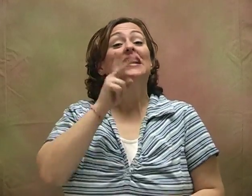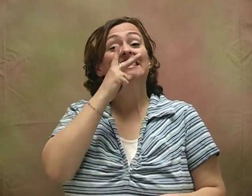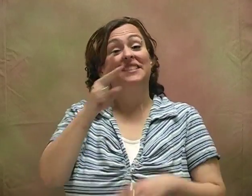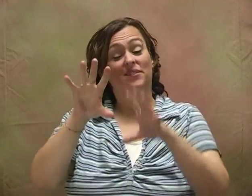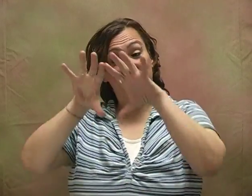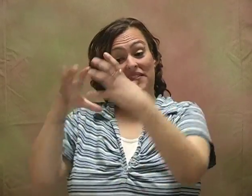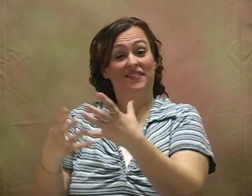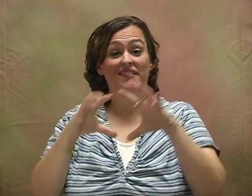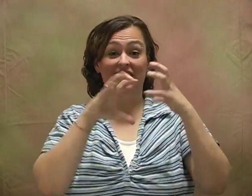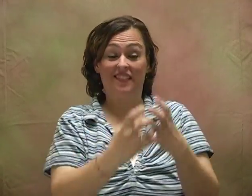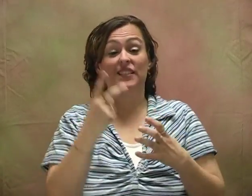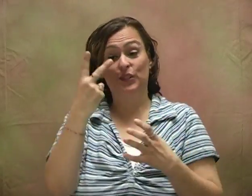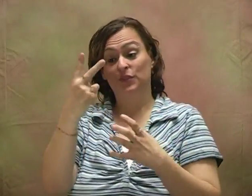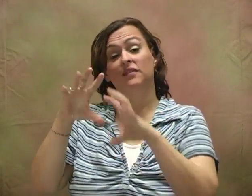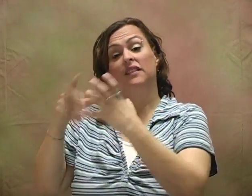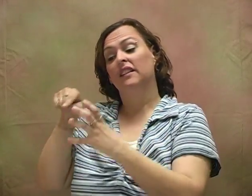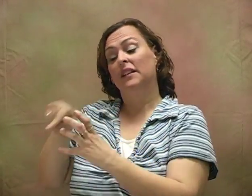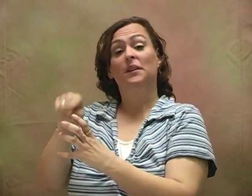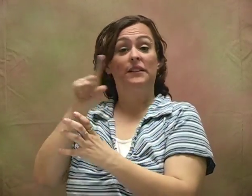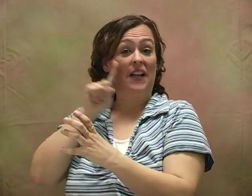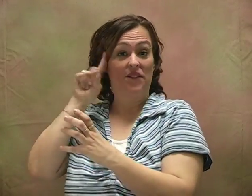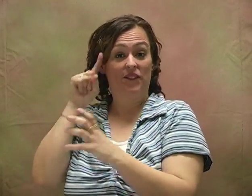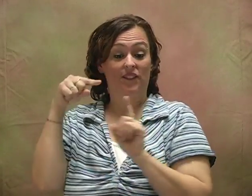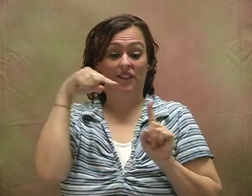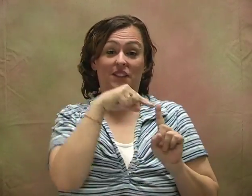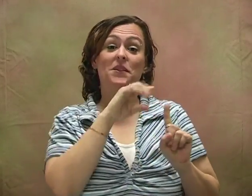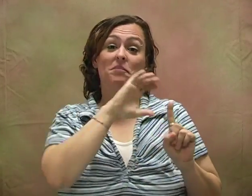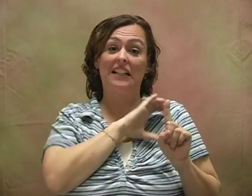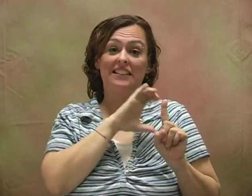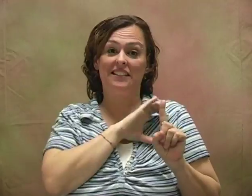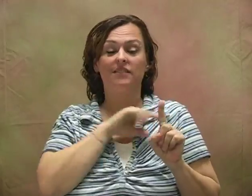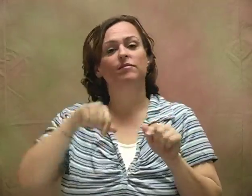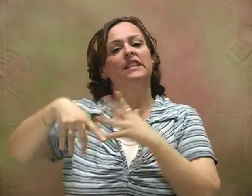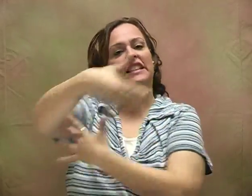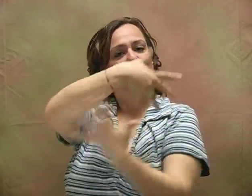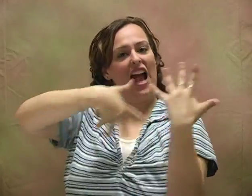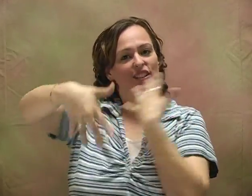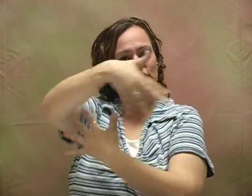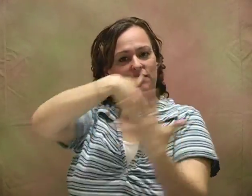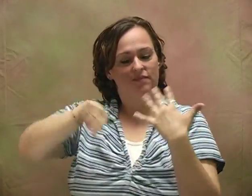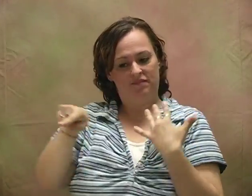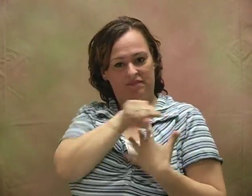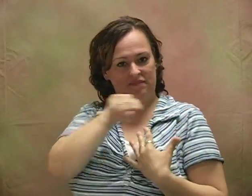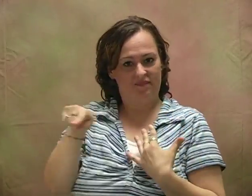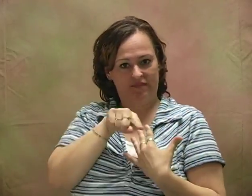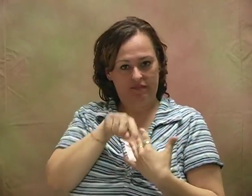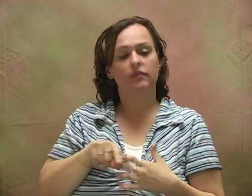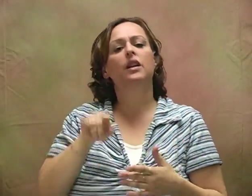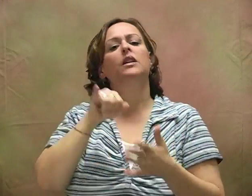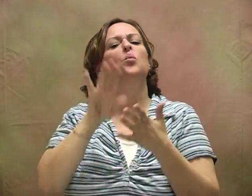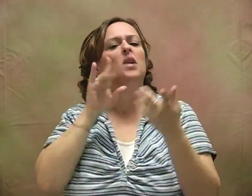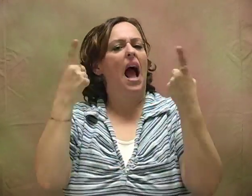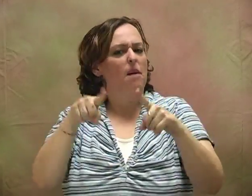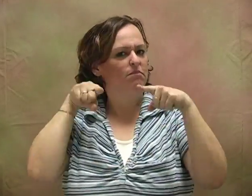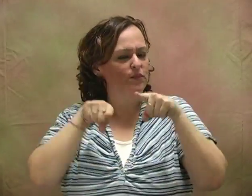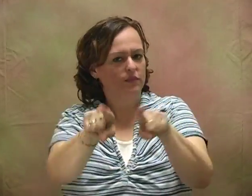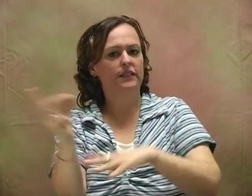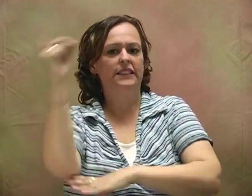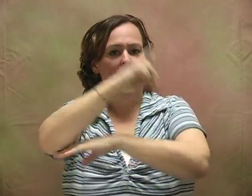In the following scenes you will see a group of deaf individuals and law enforcement interacting. There will be a